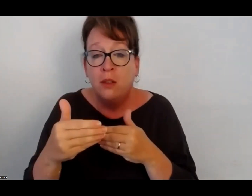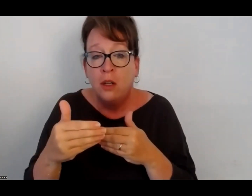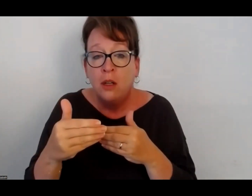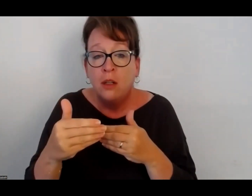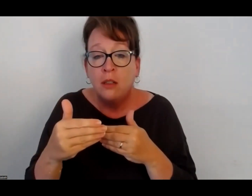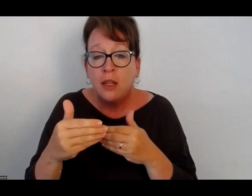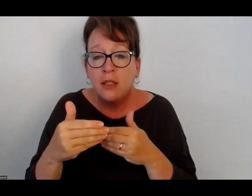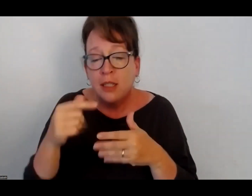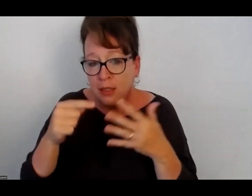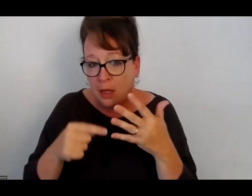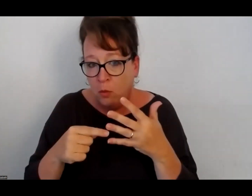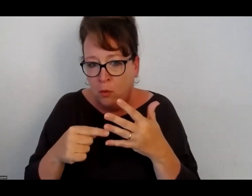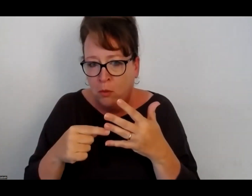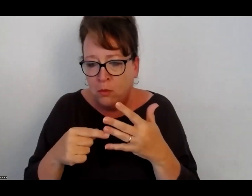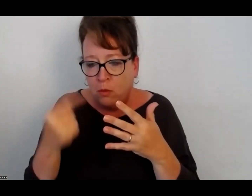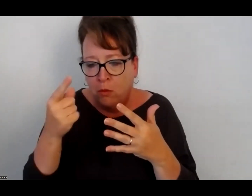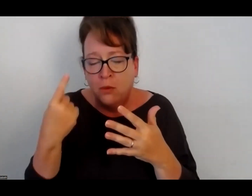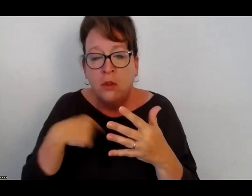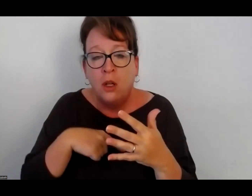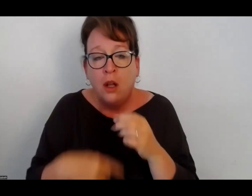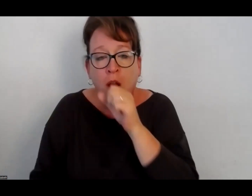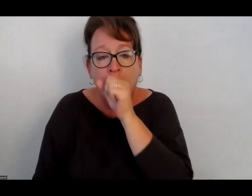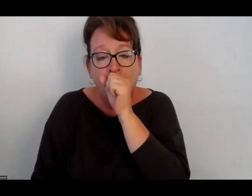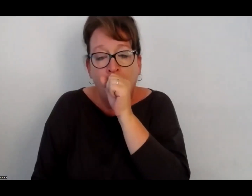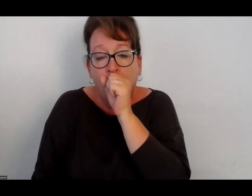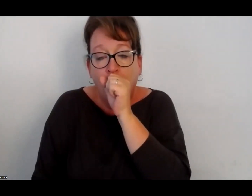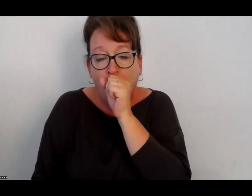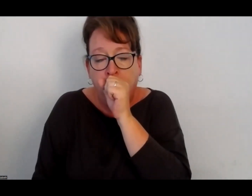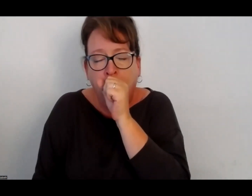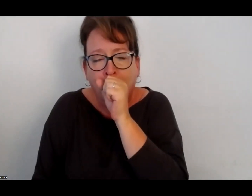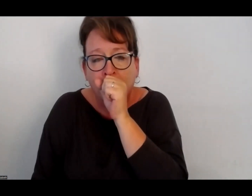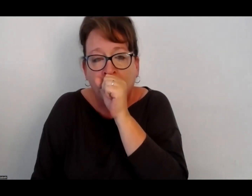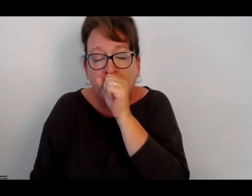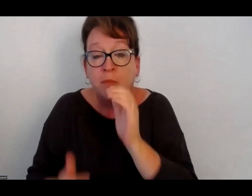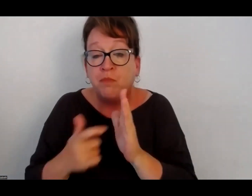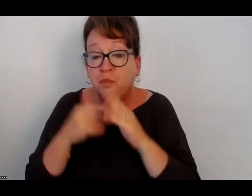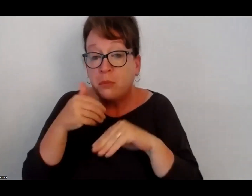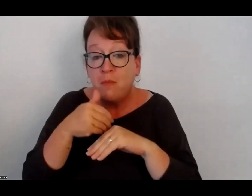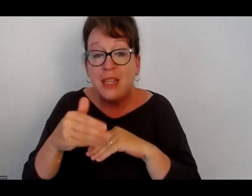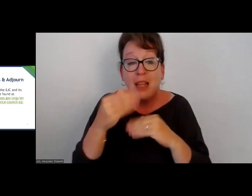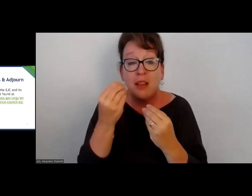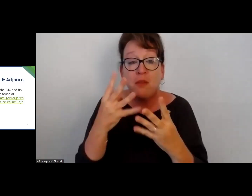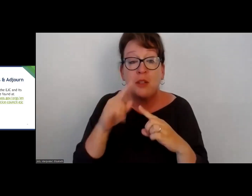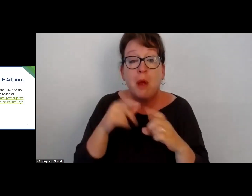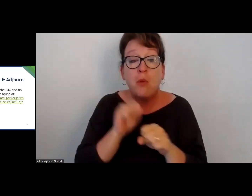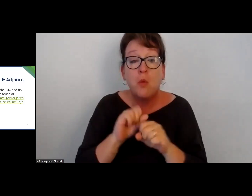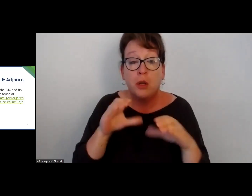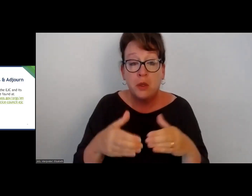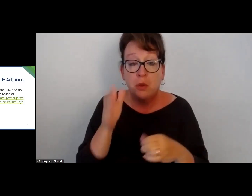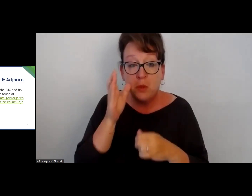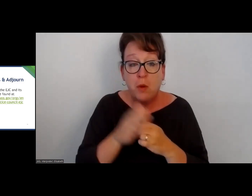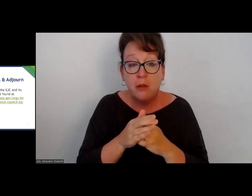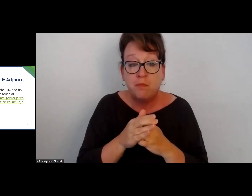next steps will be for us to send the information on the working groups and